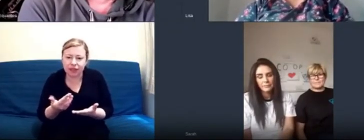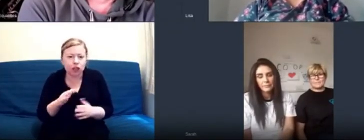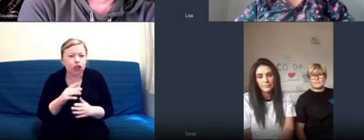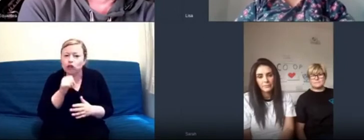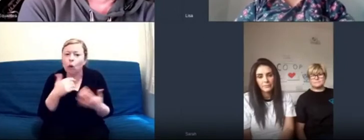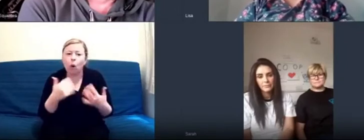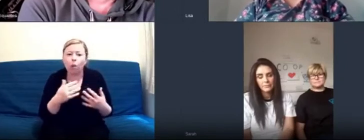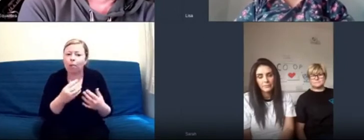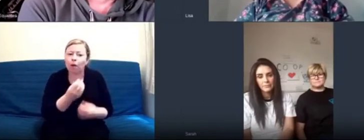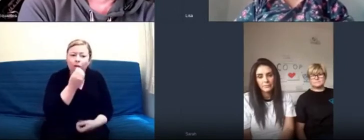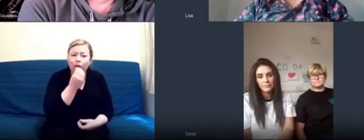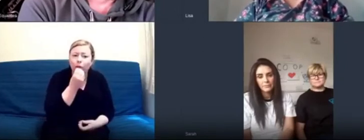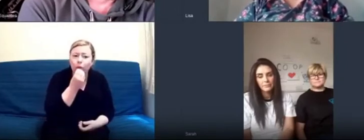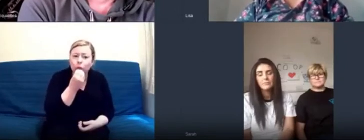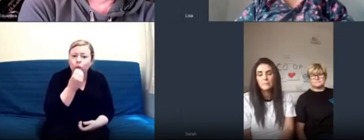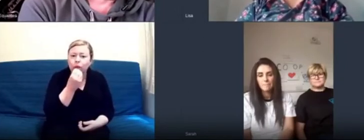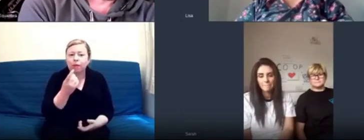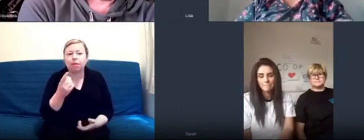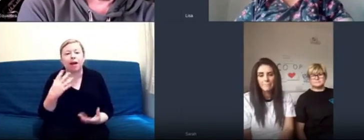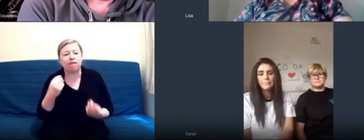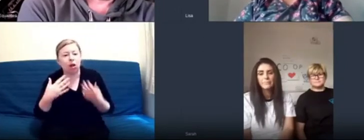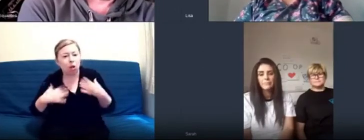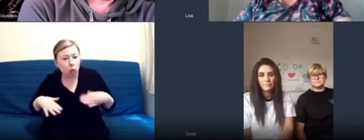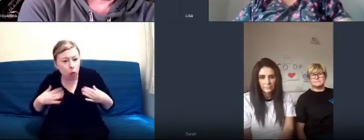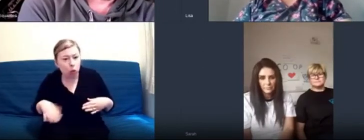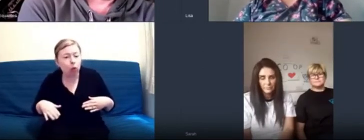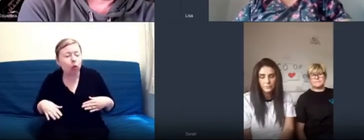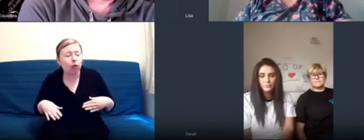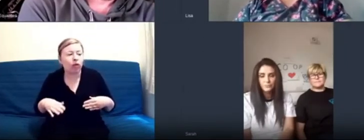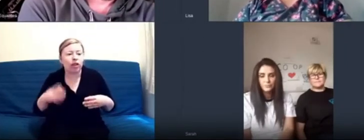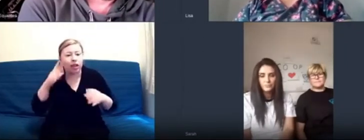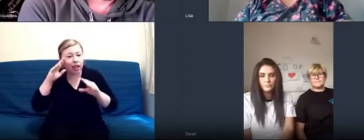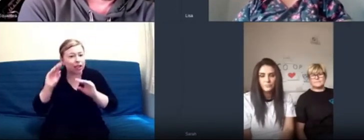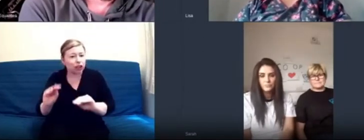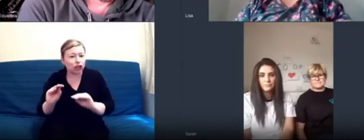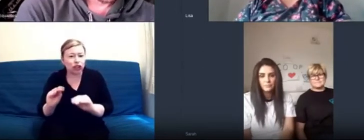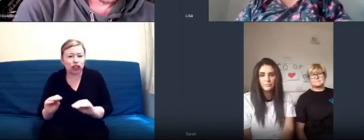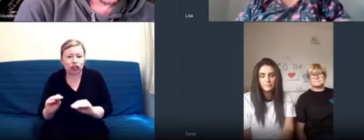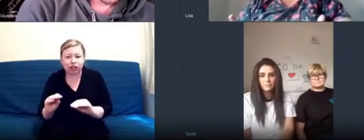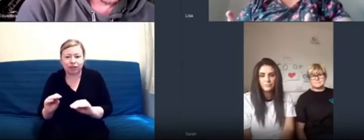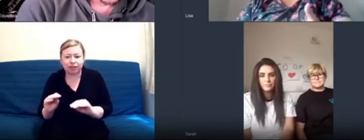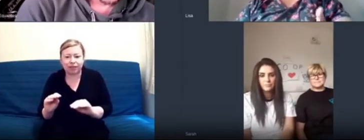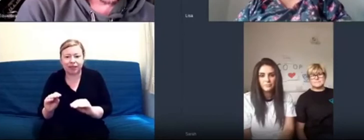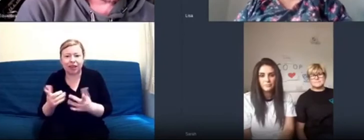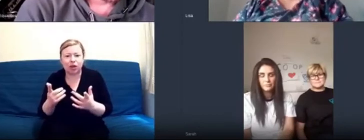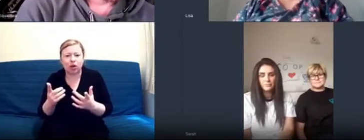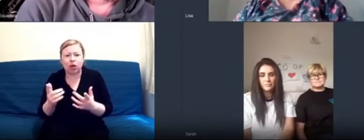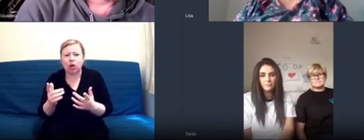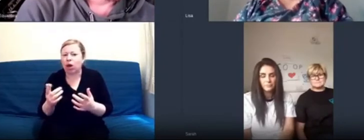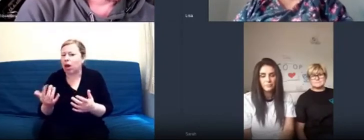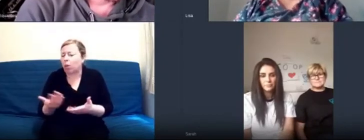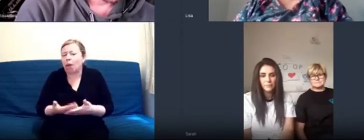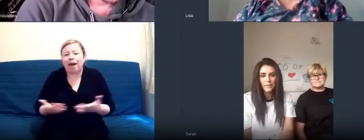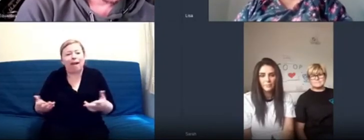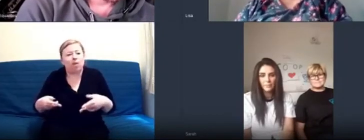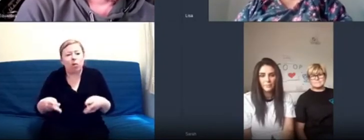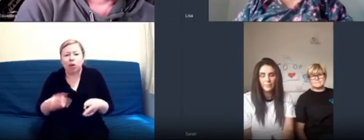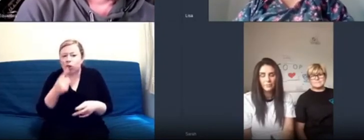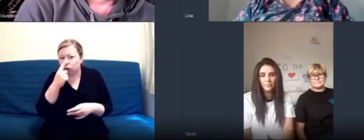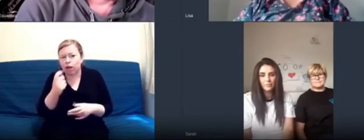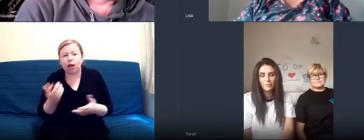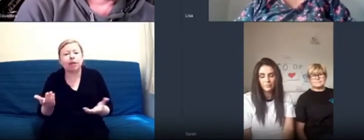food. You're there for, like, clothing. You're doing the education side, whatever way you can to help